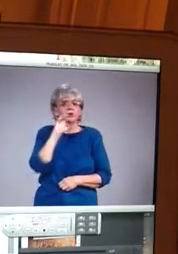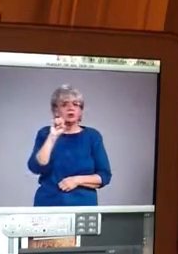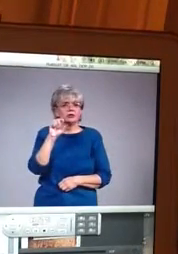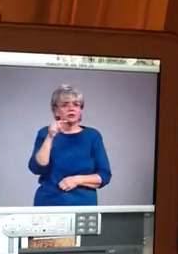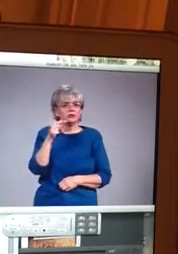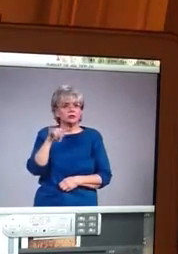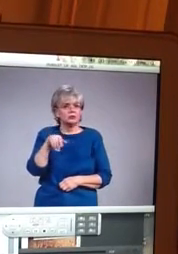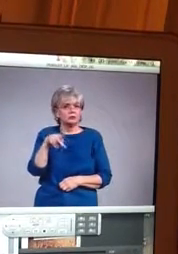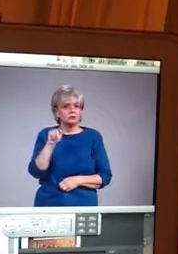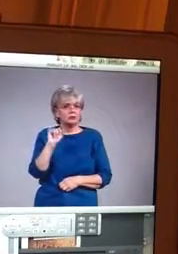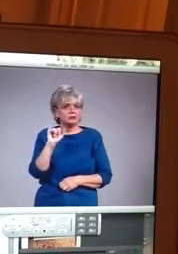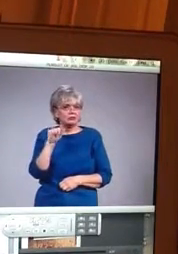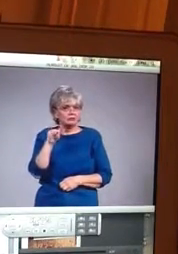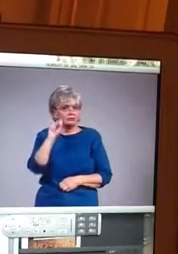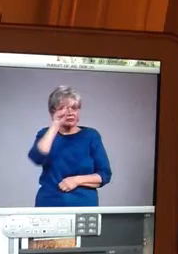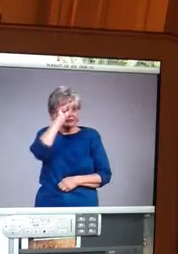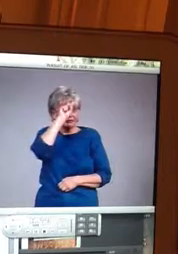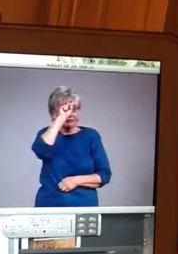Keys were made